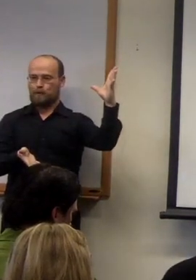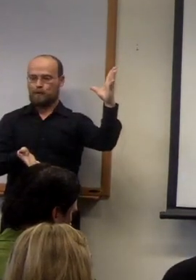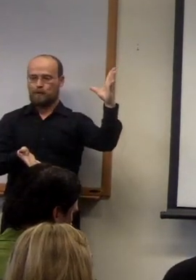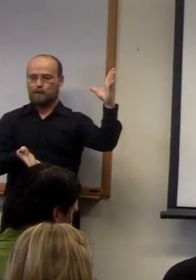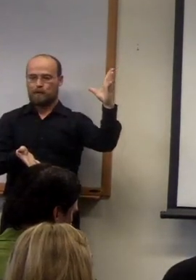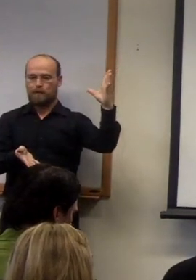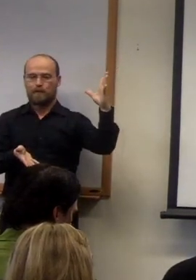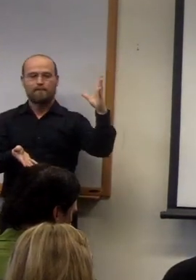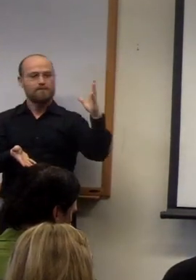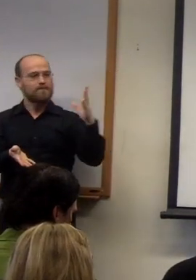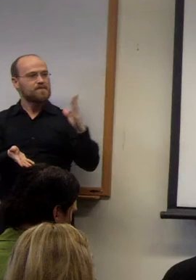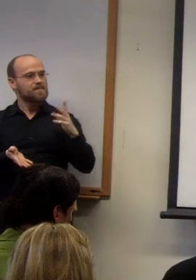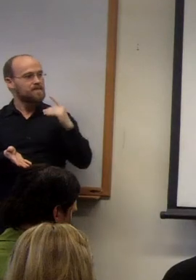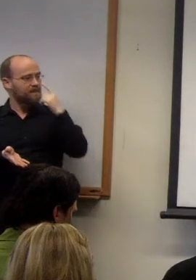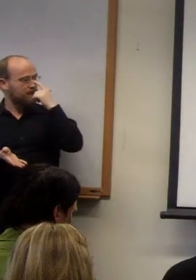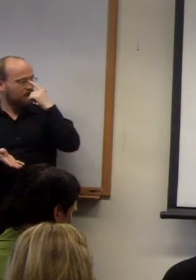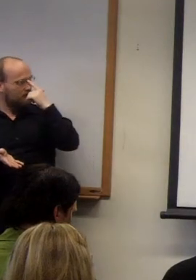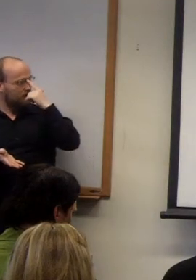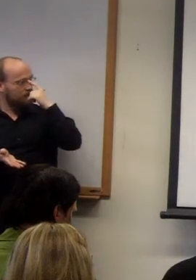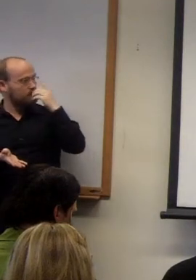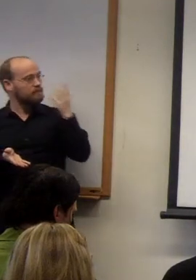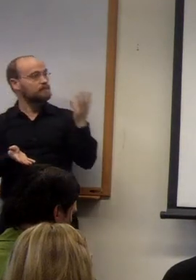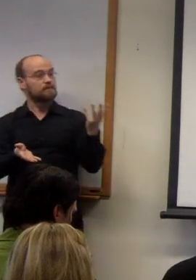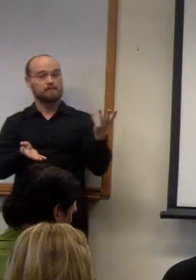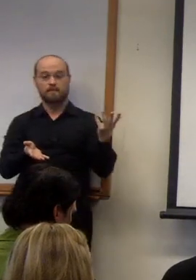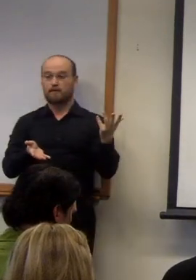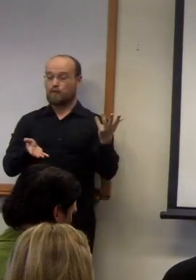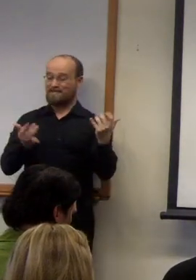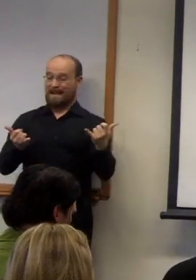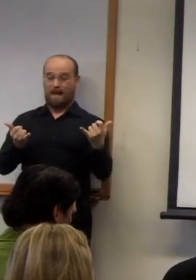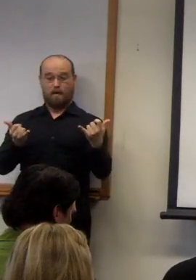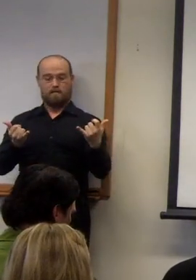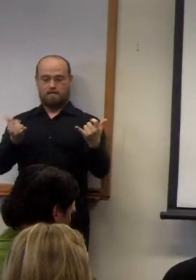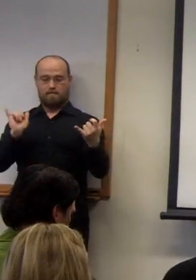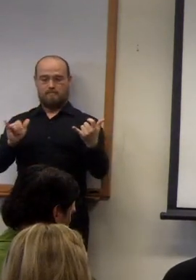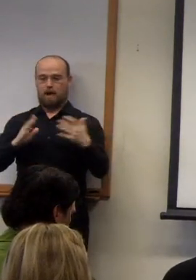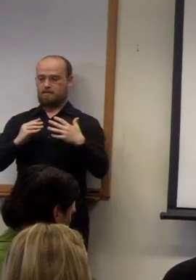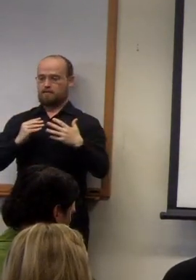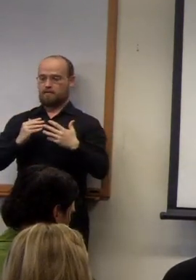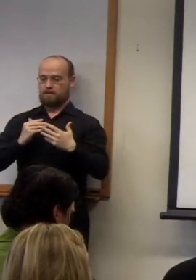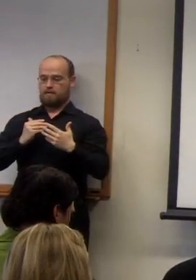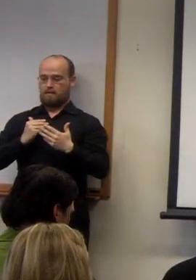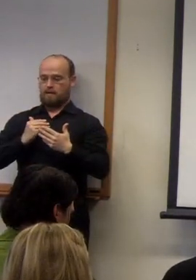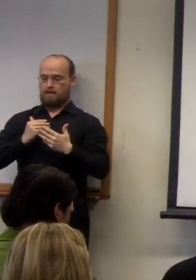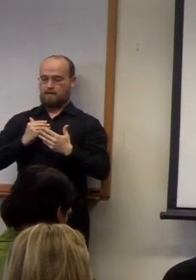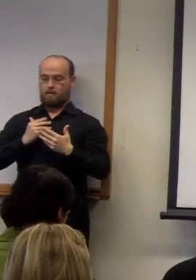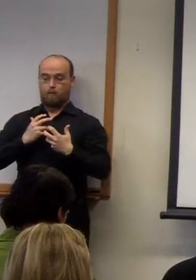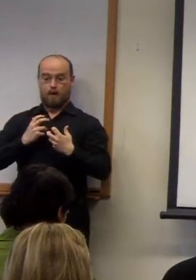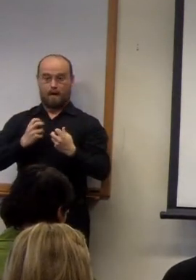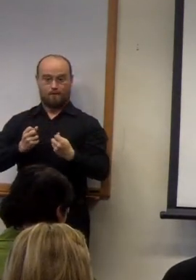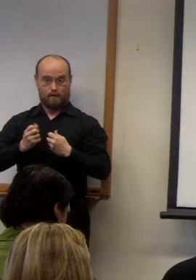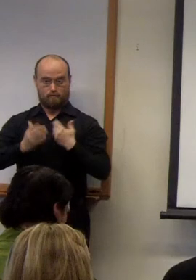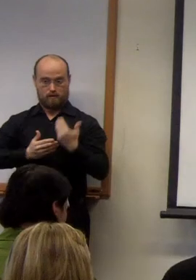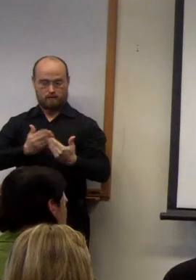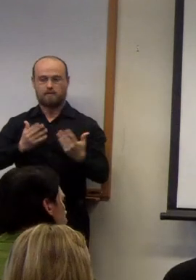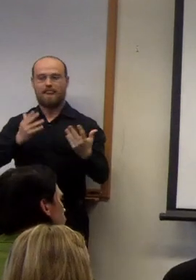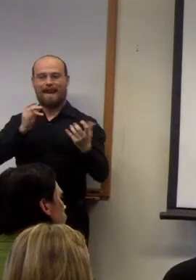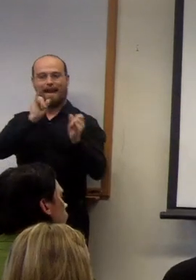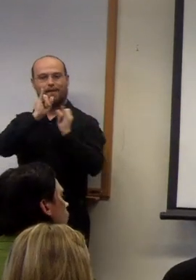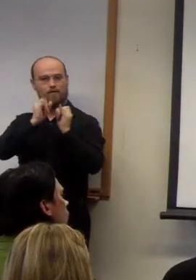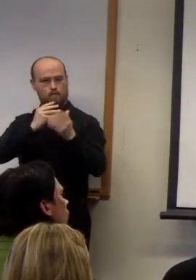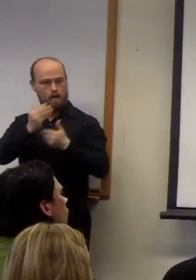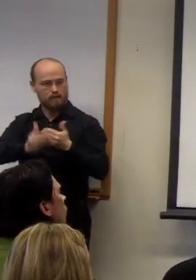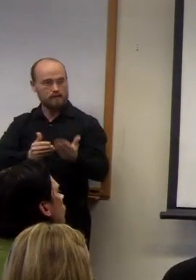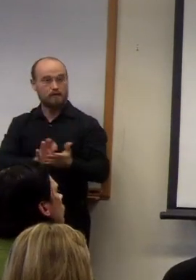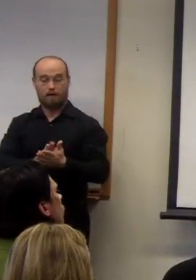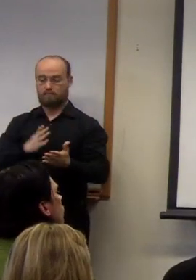so essentially what this recovery process has done for me, and specifically this interview process, because my first instinct when I started learning the